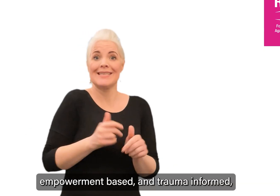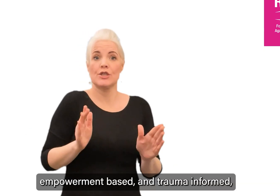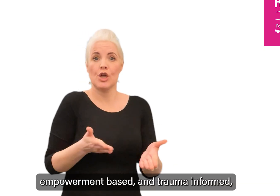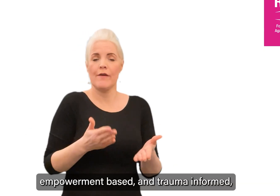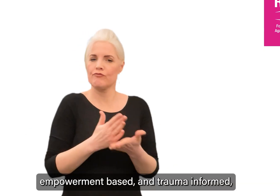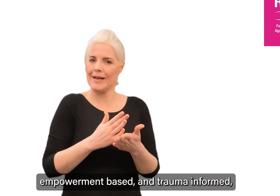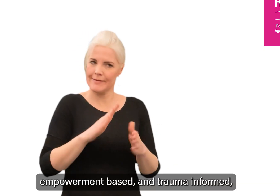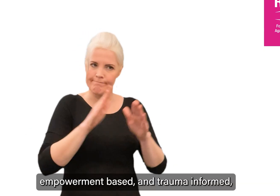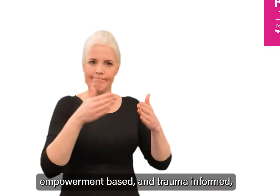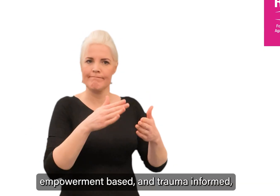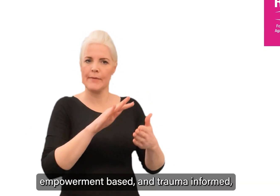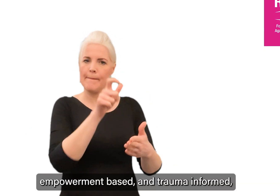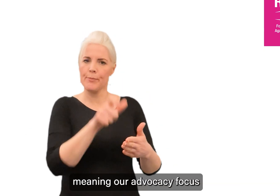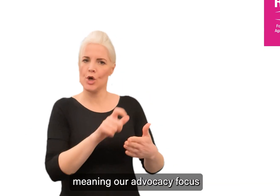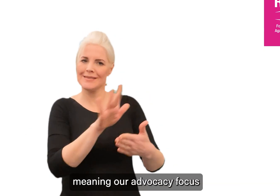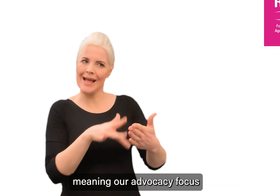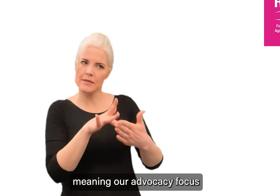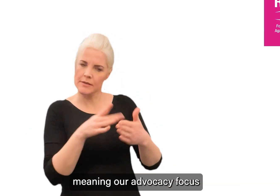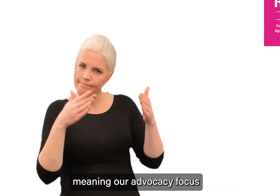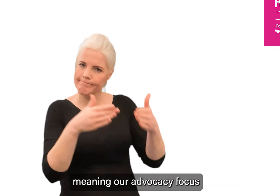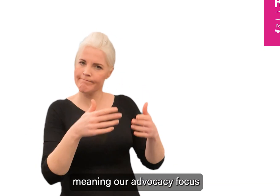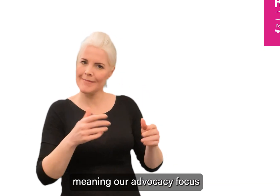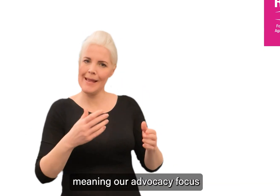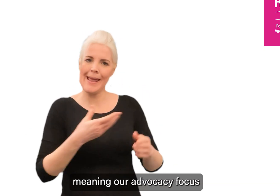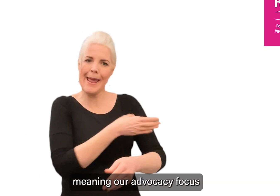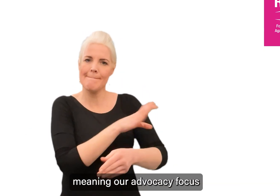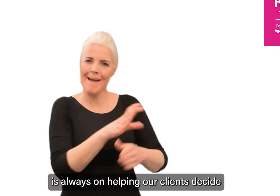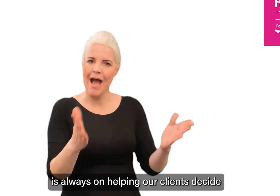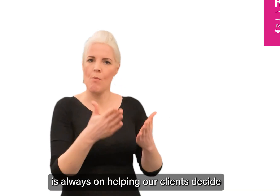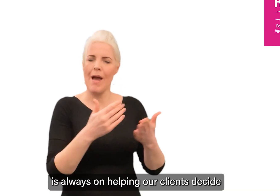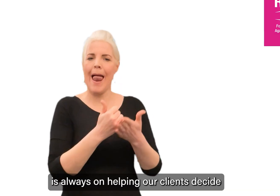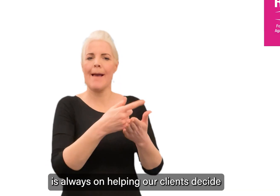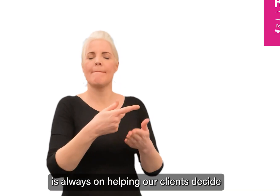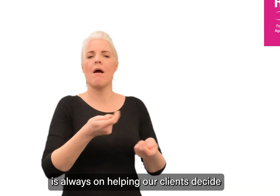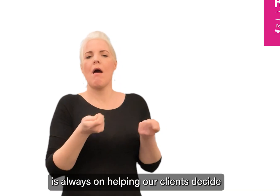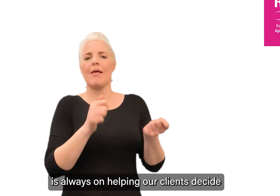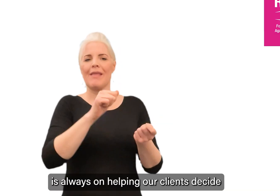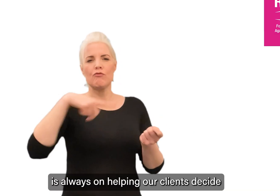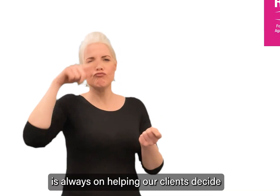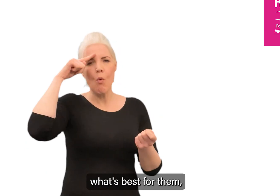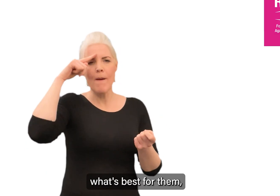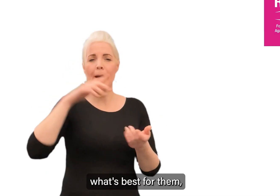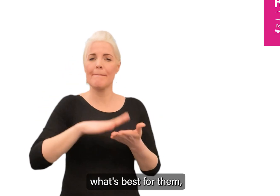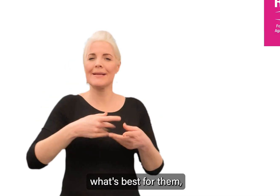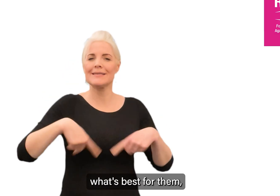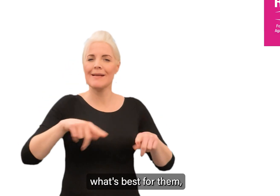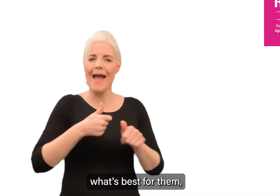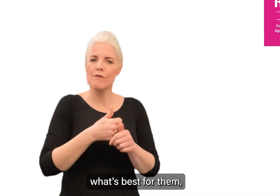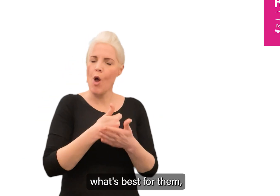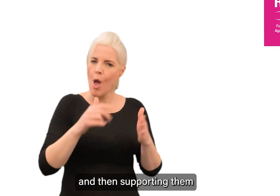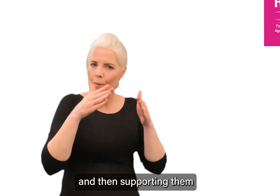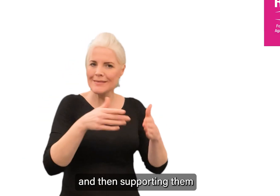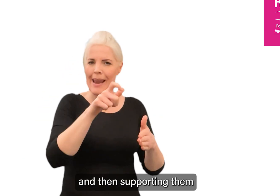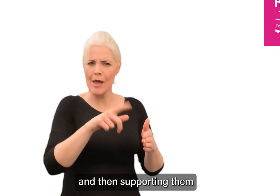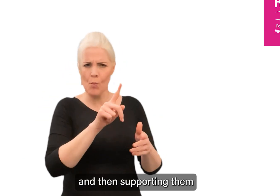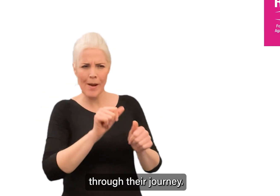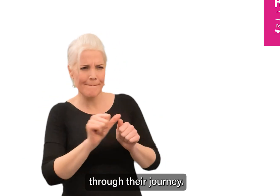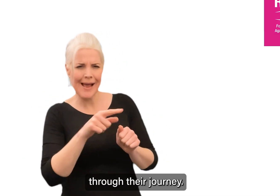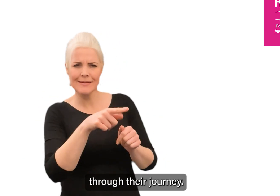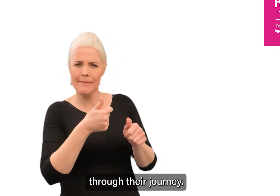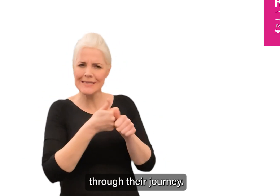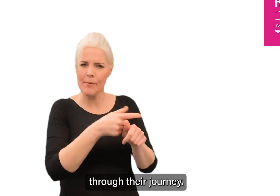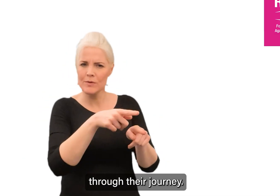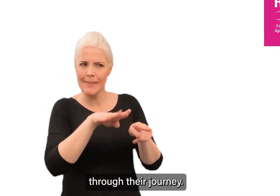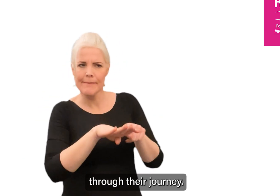person-centered, empowerment-based, and trauma-informed, meaning our advocacy focus is always on helping our clients decide what's best for them and then supporting them